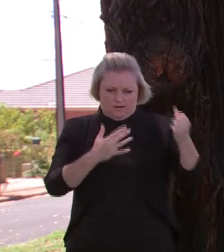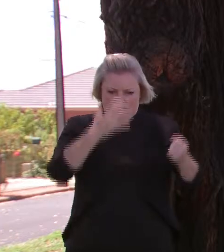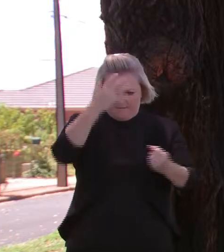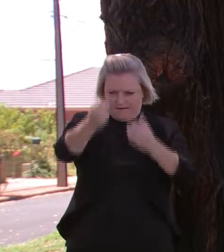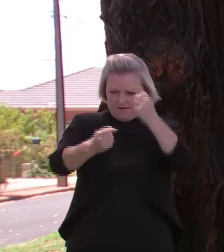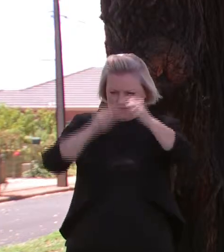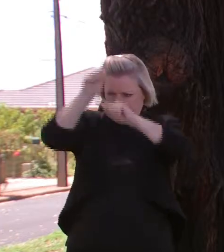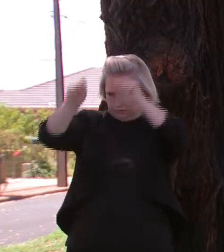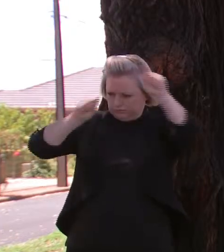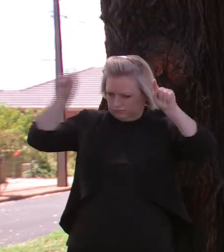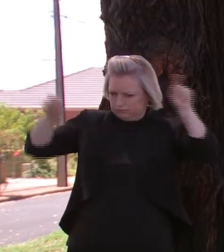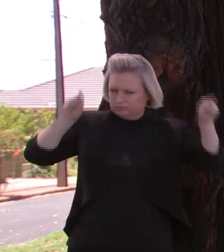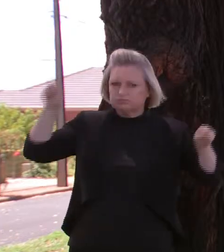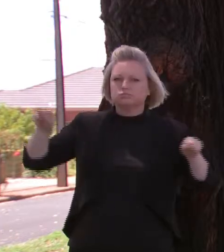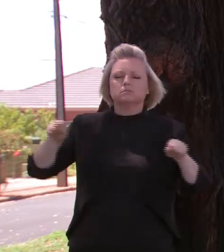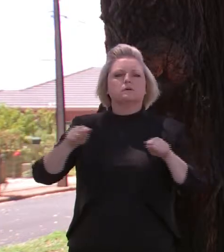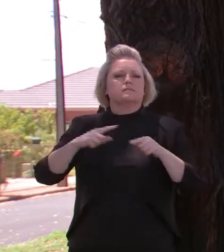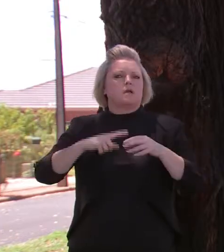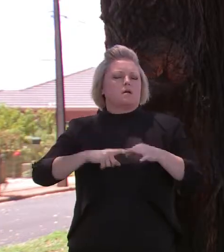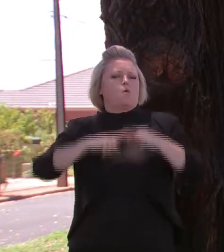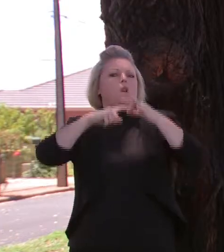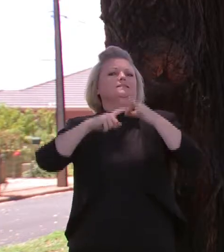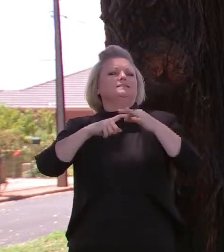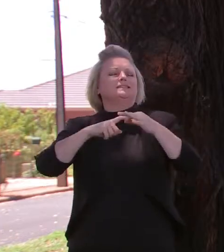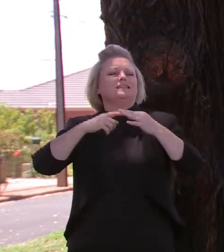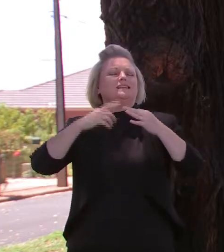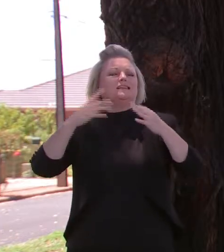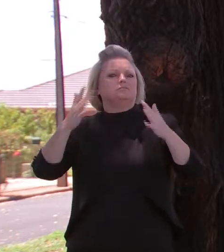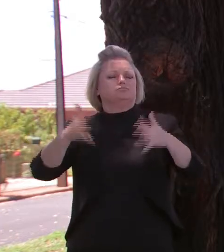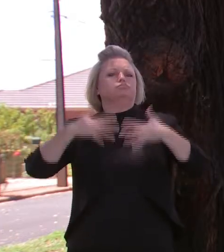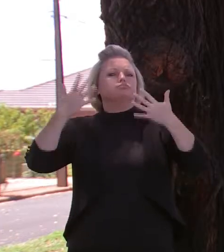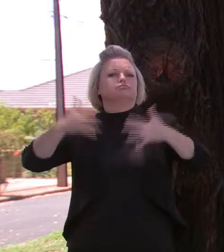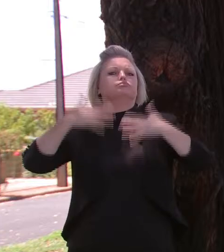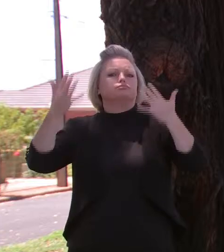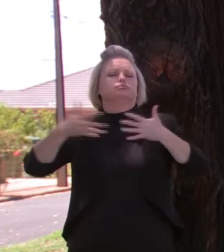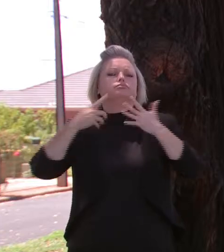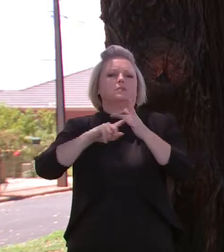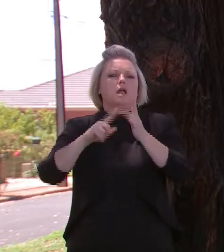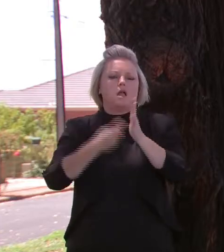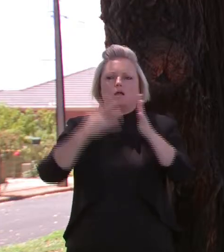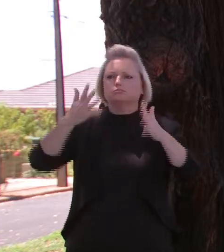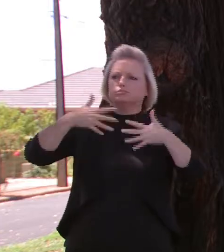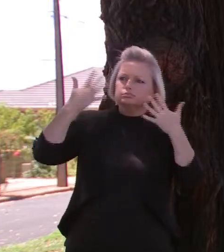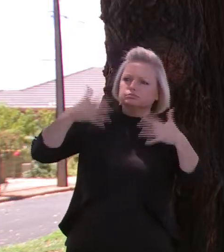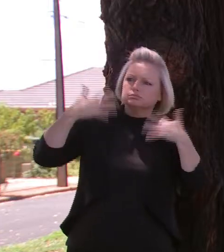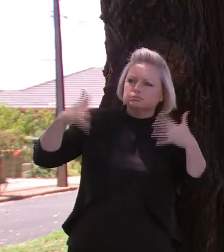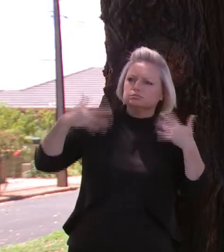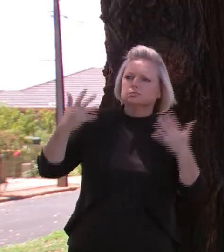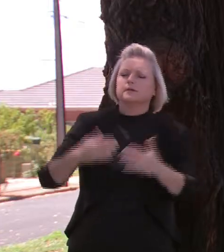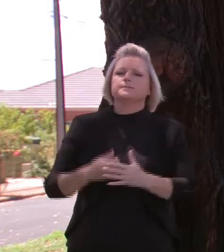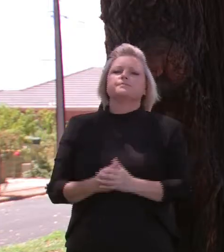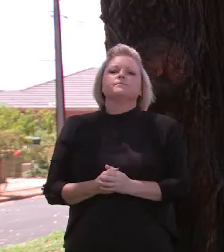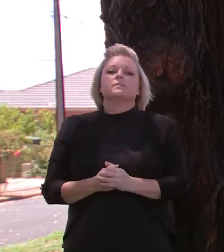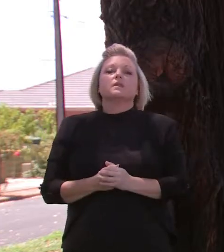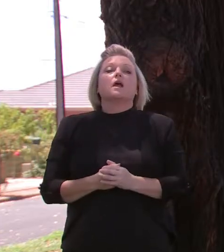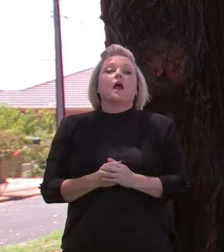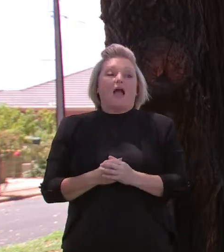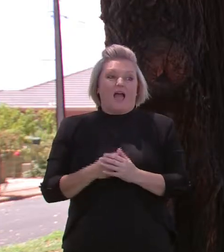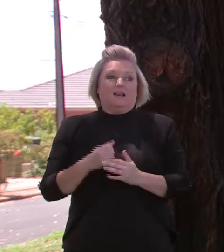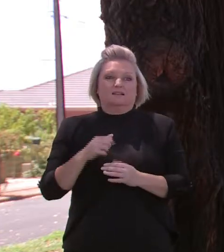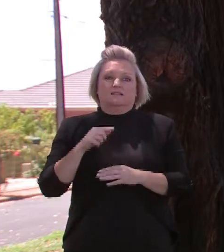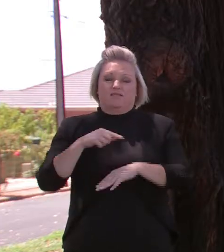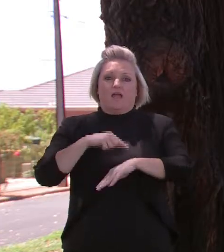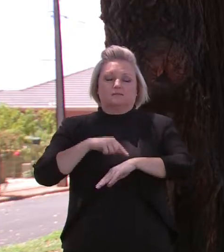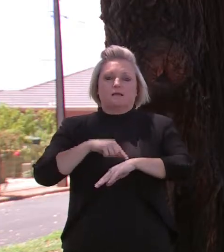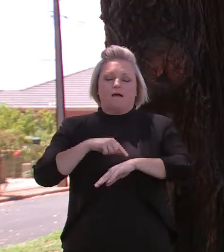of our classrooms had access to high quality air conditioning with fresh air intakes, and an overwhelming majority of our classrooms were capable of